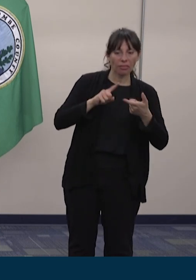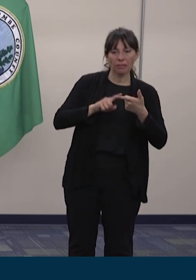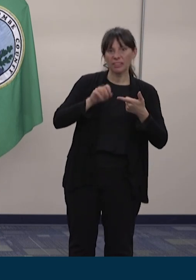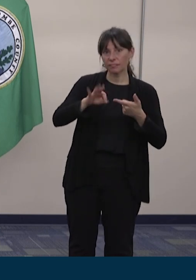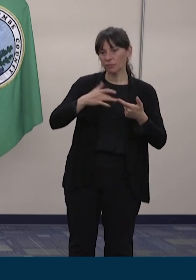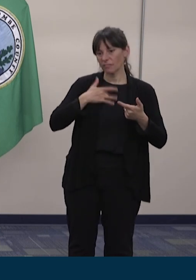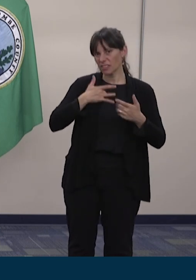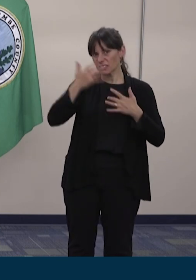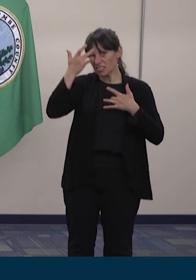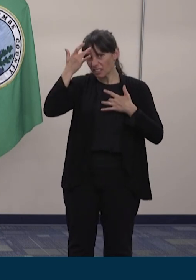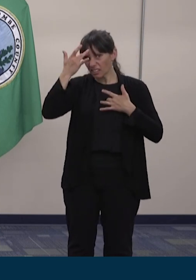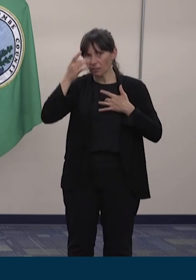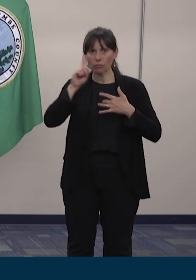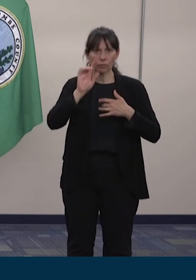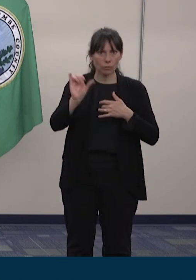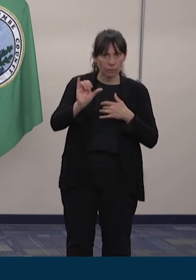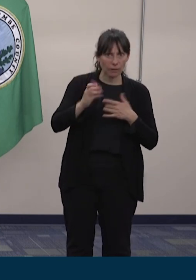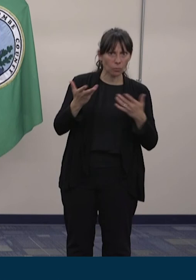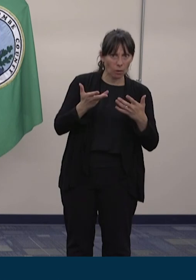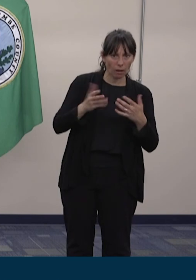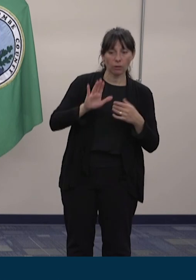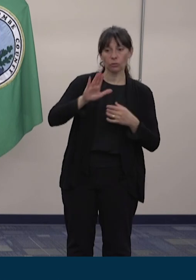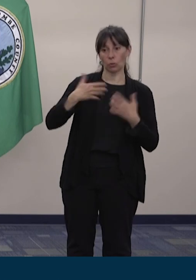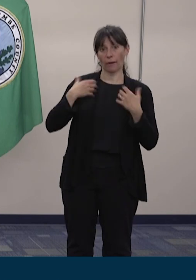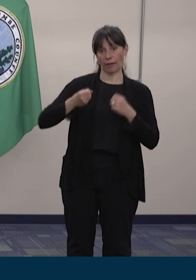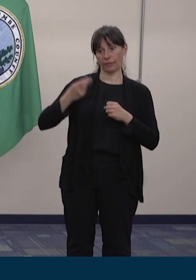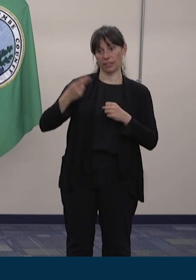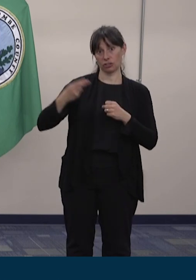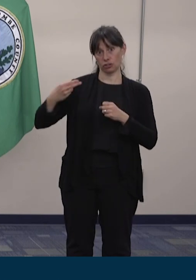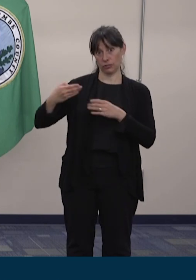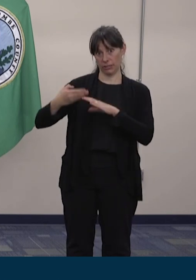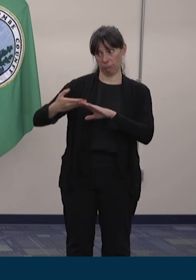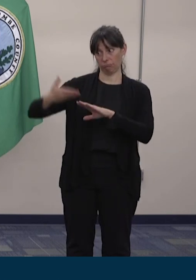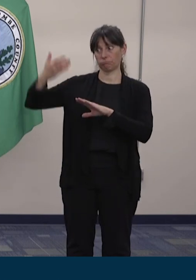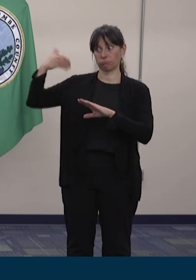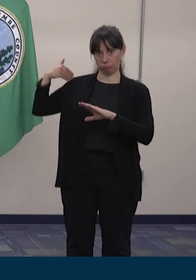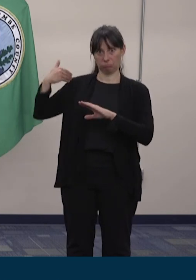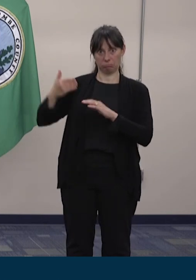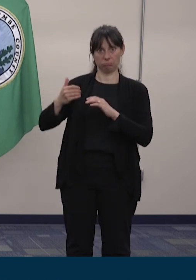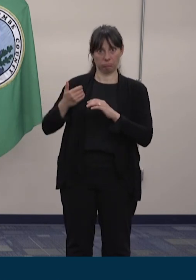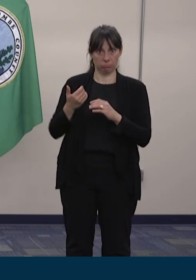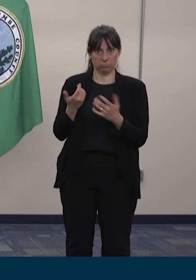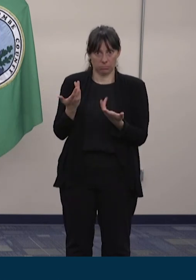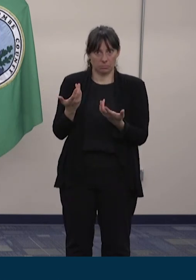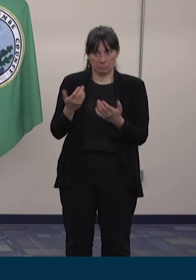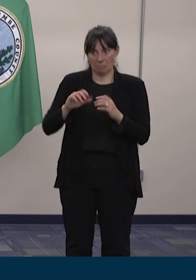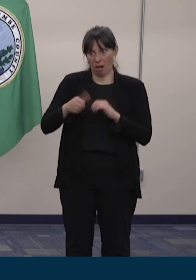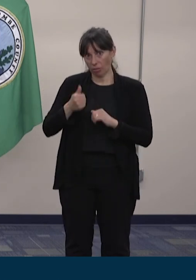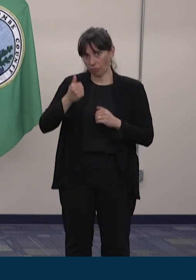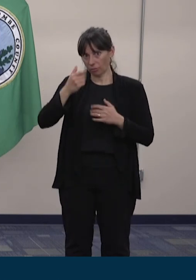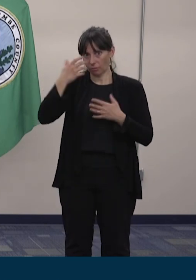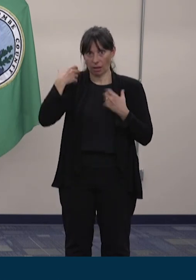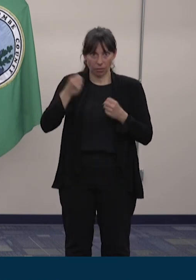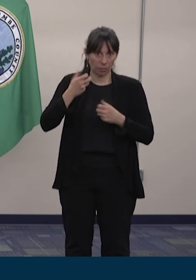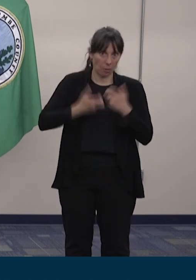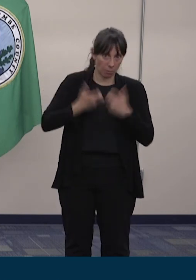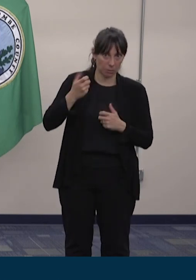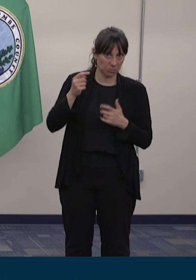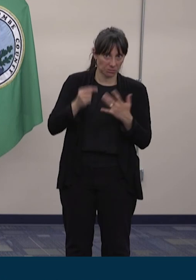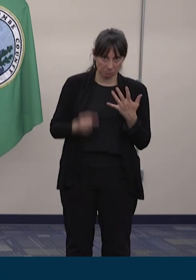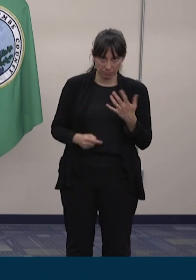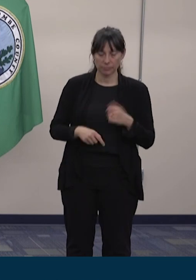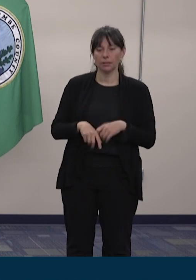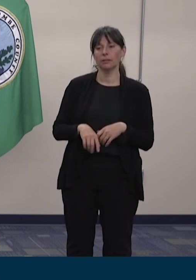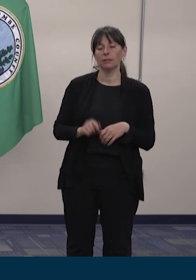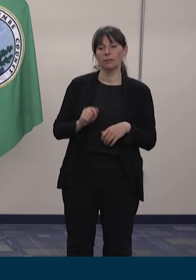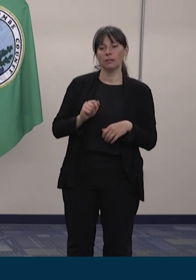que estás teniendo y tu historia sanitaria. If your results Y si indicate tus that you resultados need indican que testing, necesitas hacerte la we prueba, will te connect you with